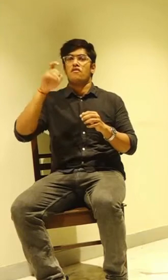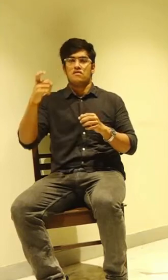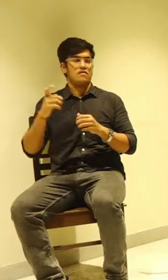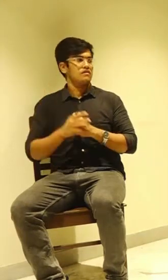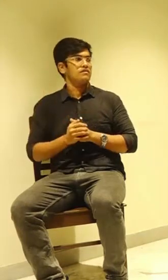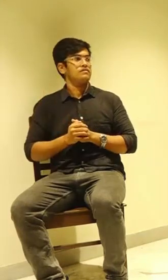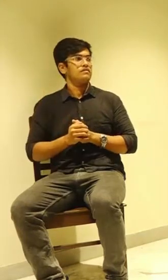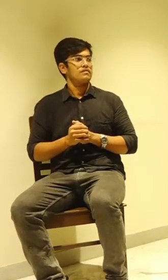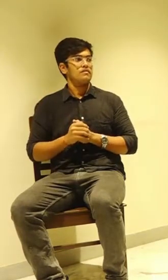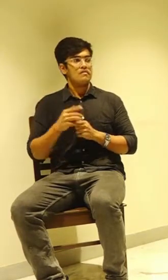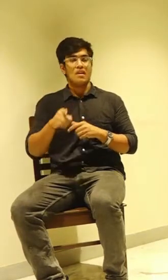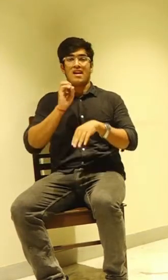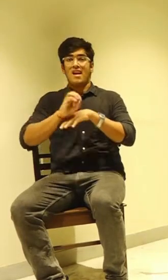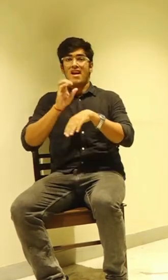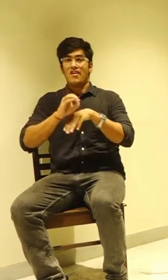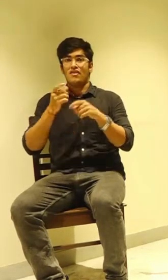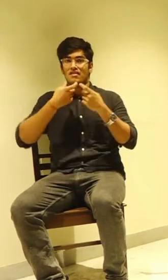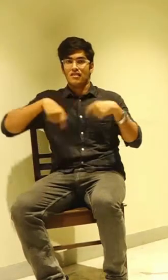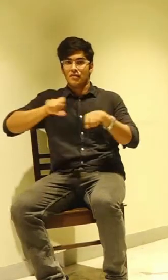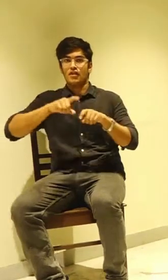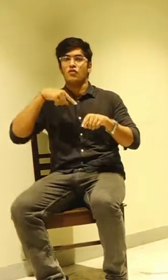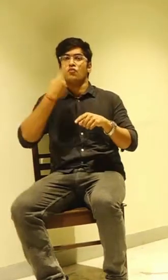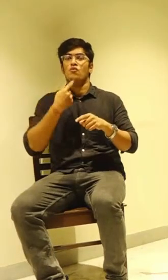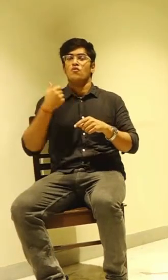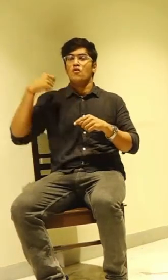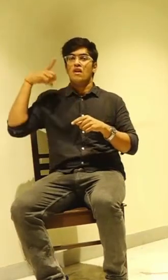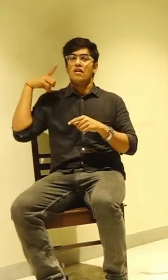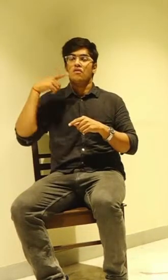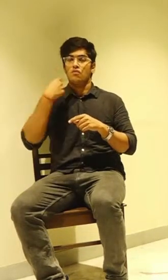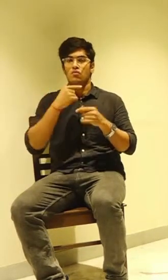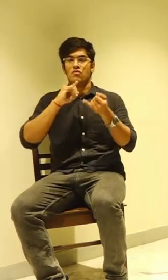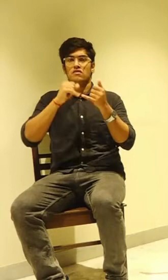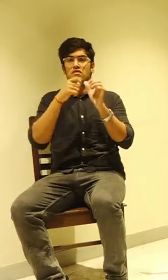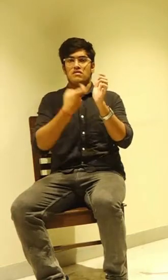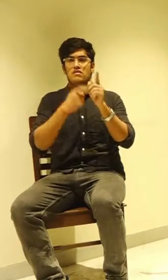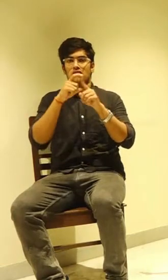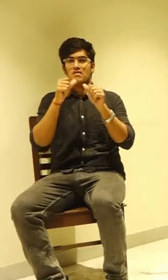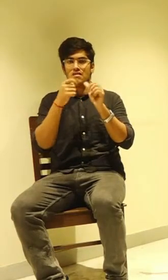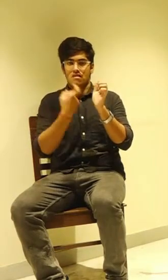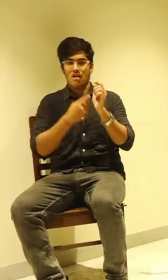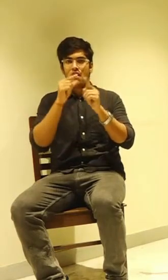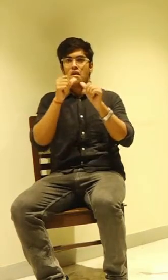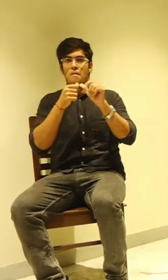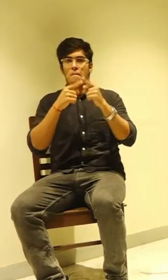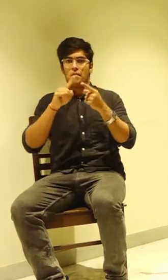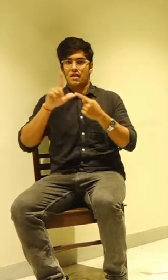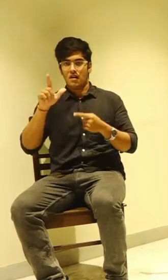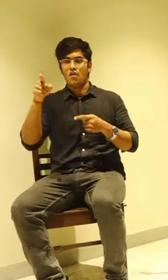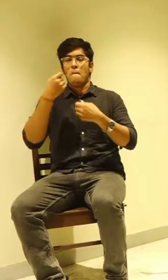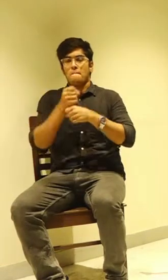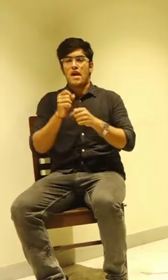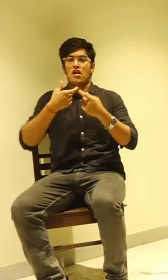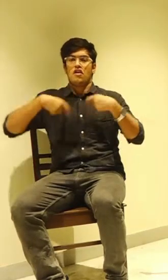the advisory committee, which was headed by Sardar Patel, which created in turn a fundamental rights subcommittee,